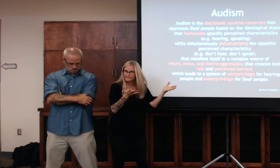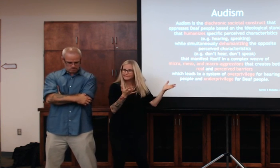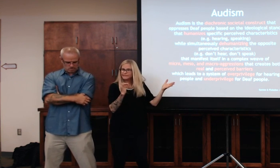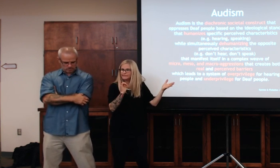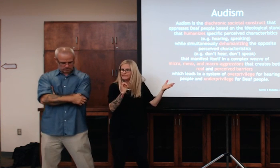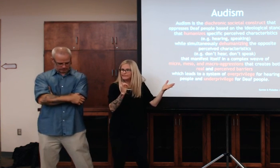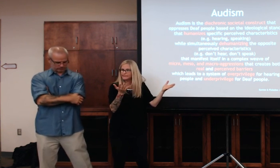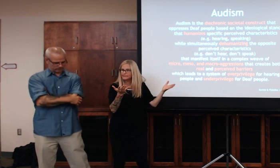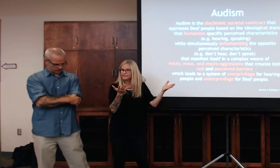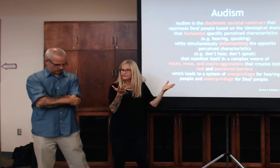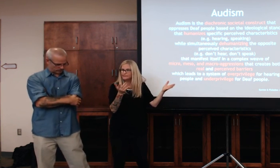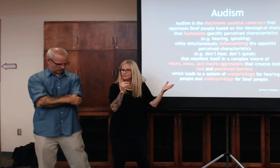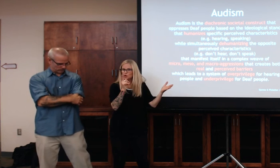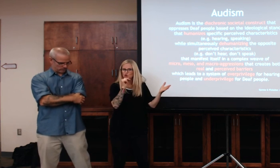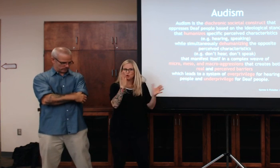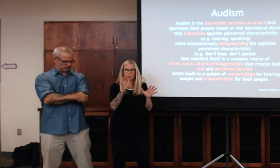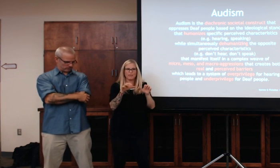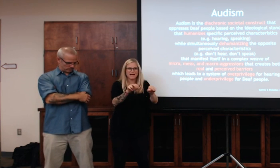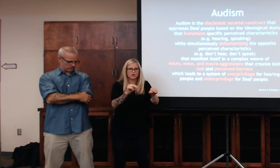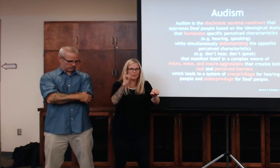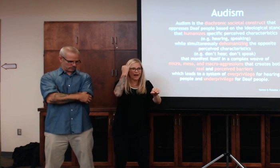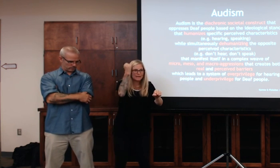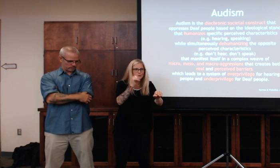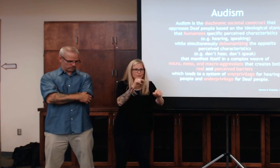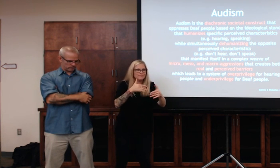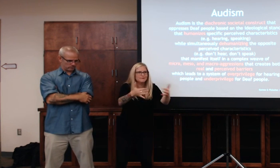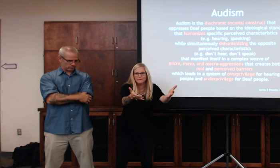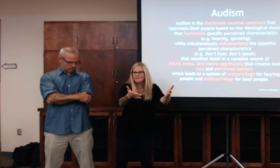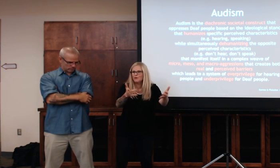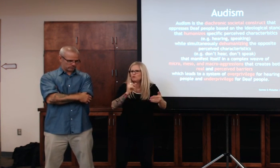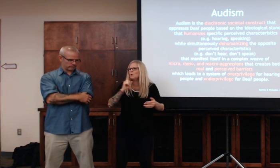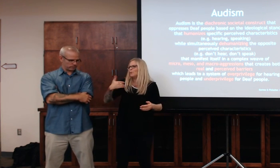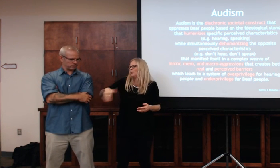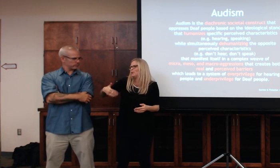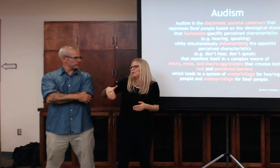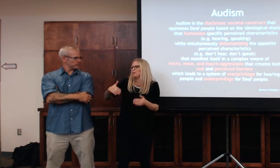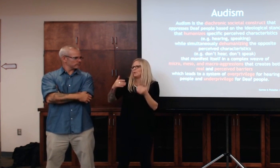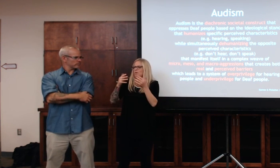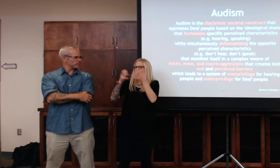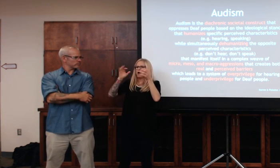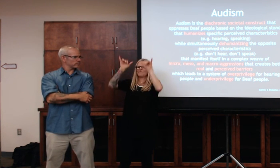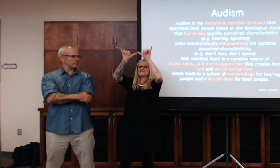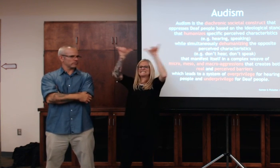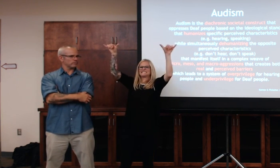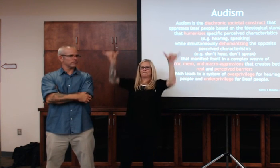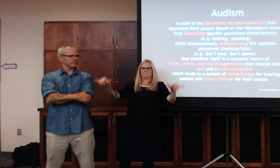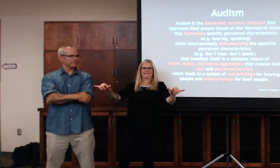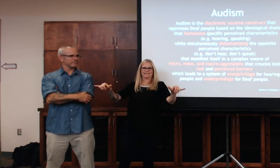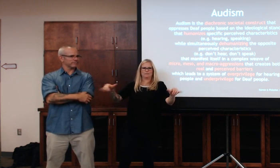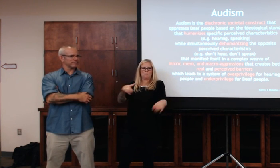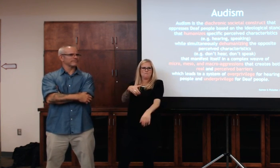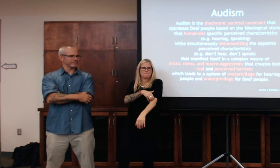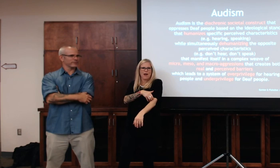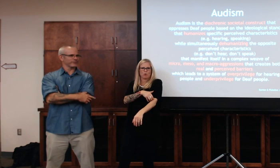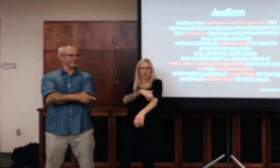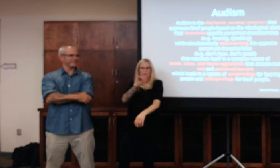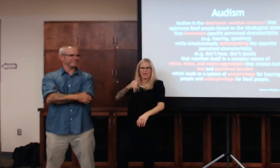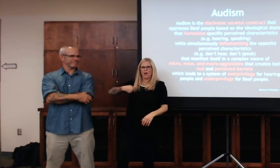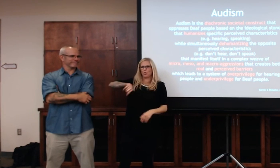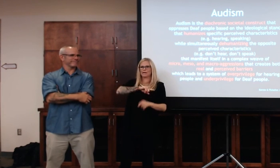here that we're stuck. Who's going to catch on to that idea? So there's a lot of the systematic power that we